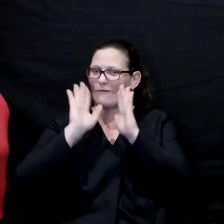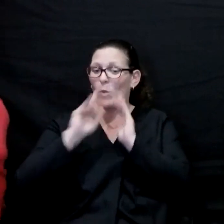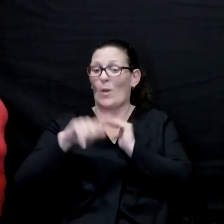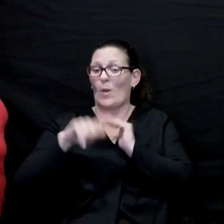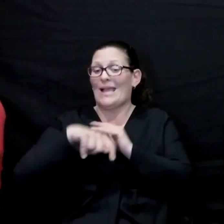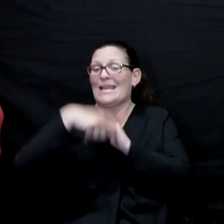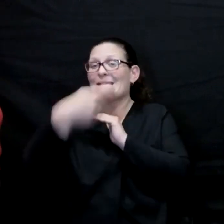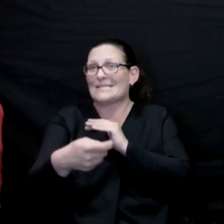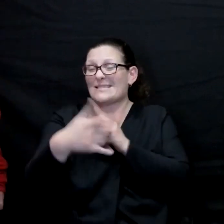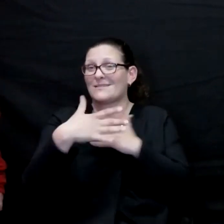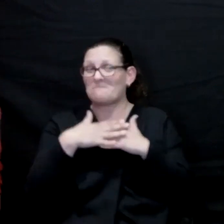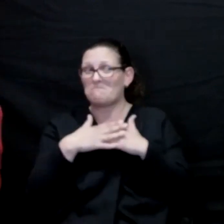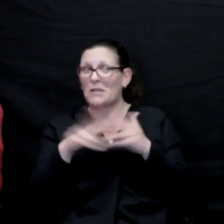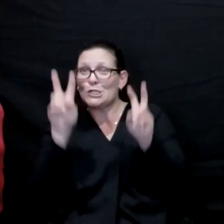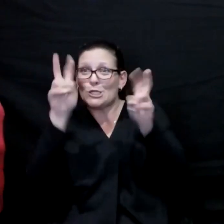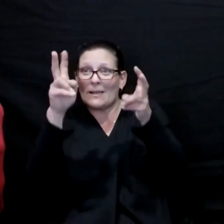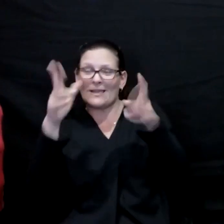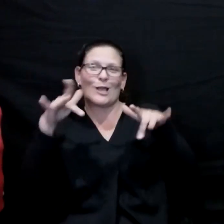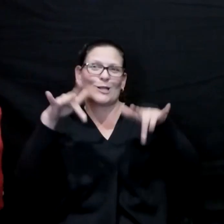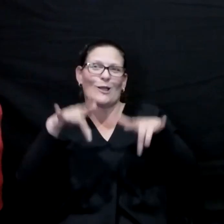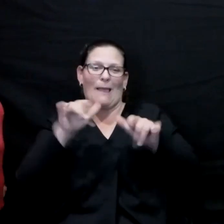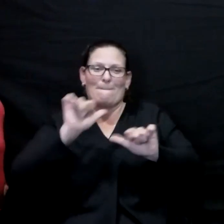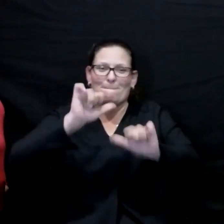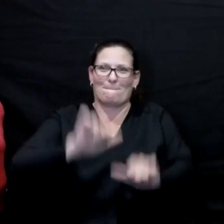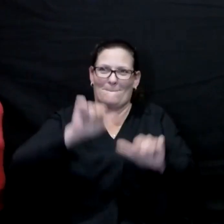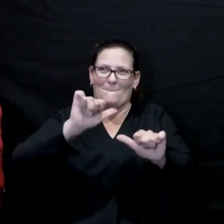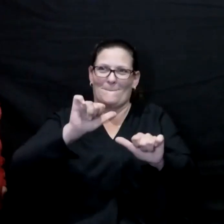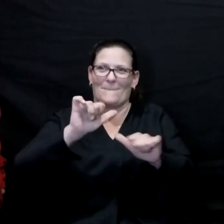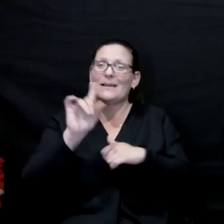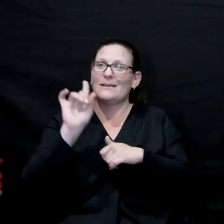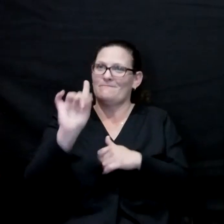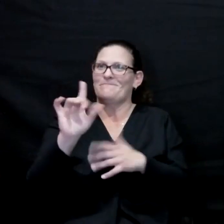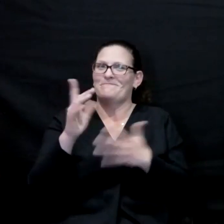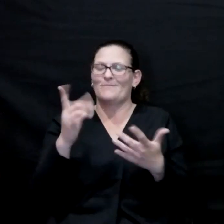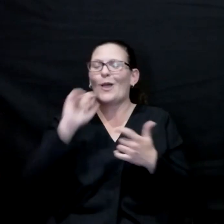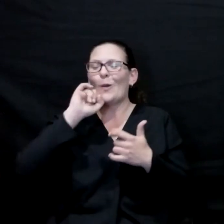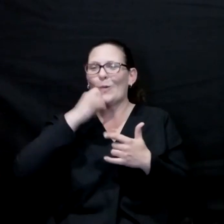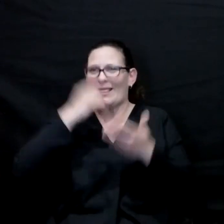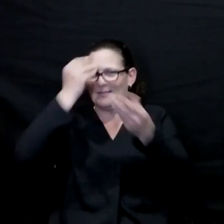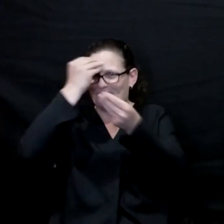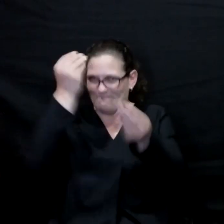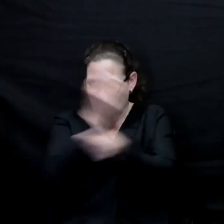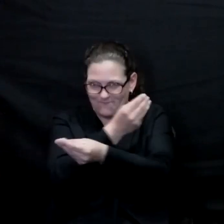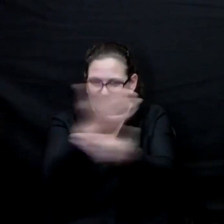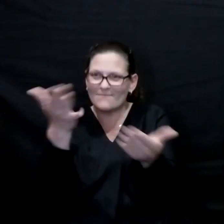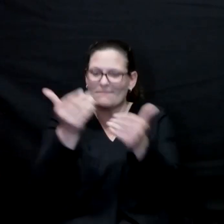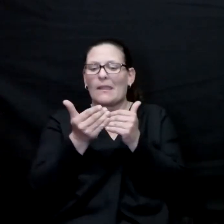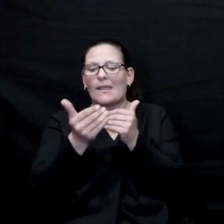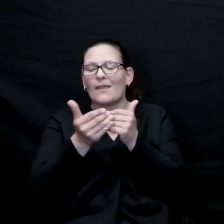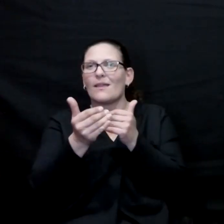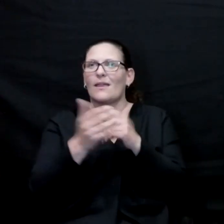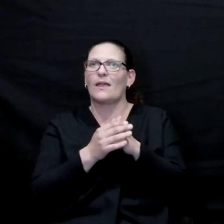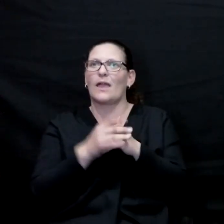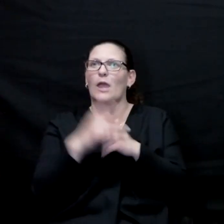sure of the topic either, but I'll certainly be keeping everyone that was here this evening posted. Your names will all be on the